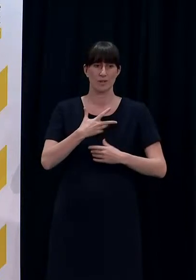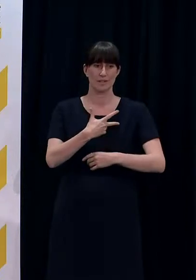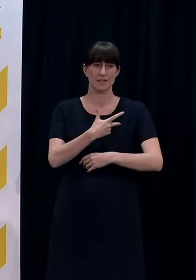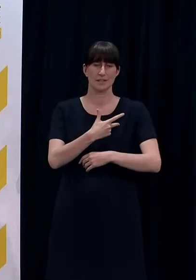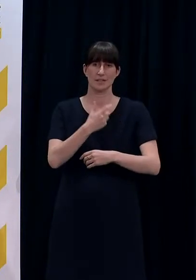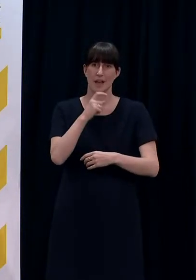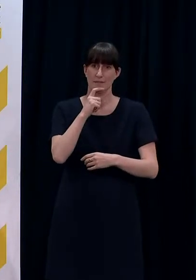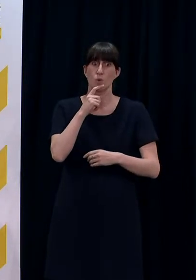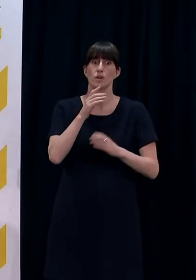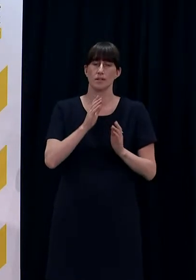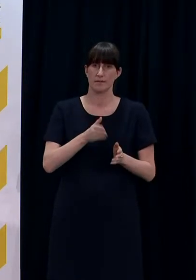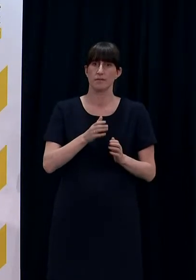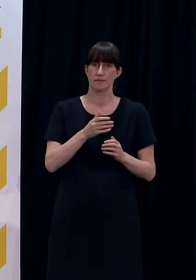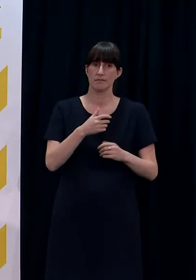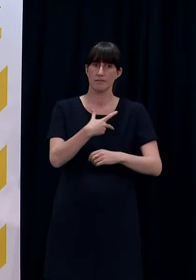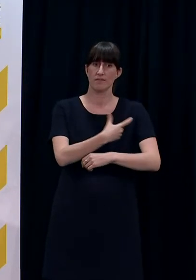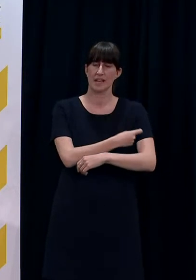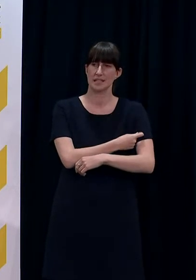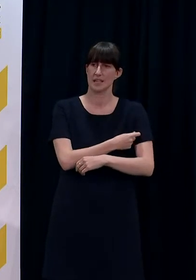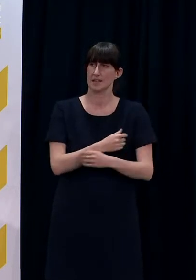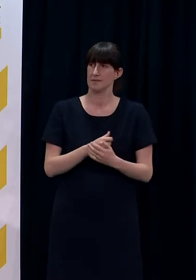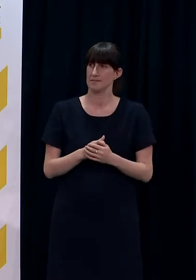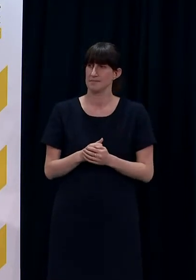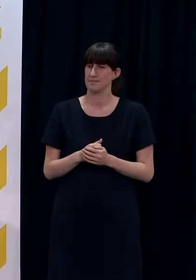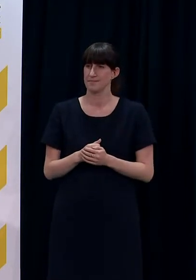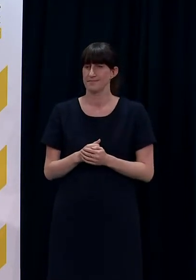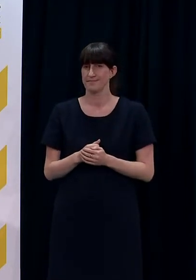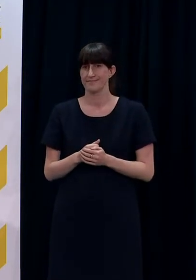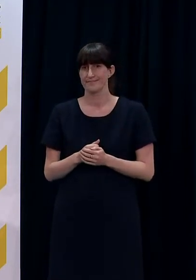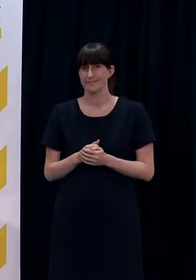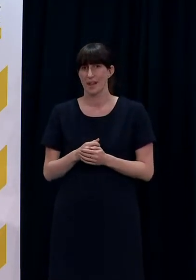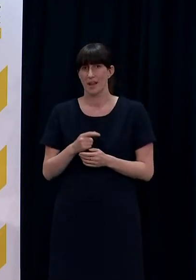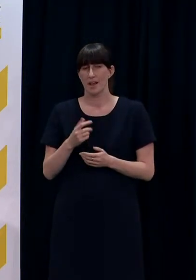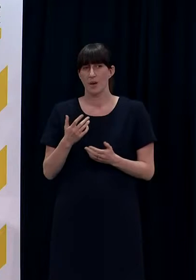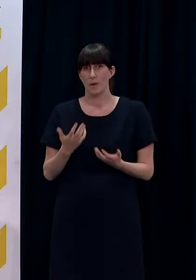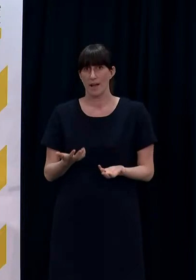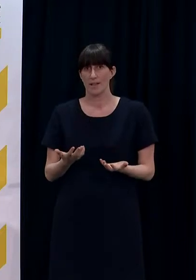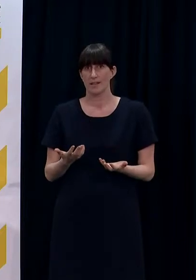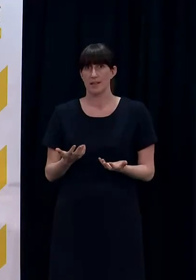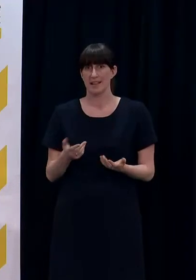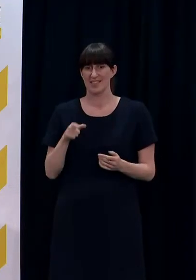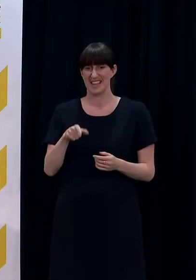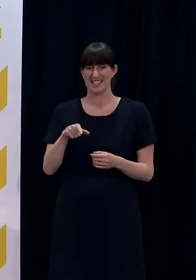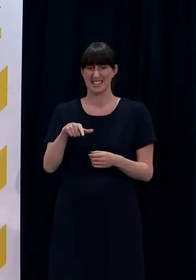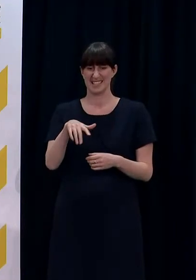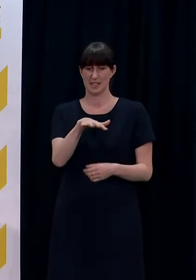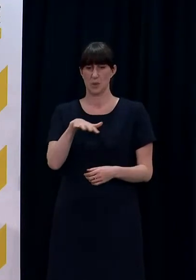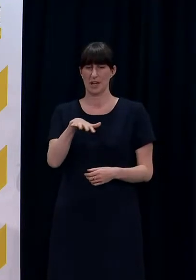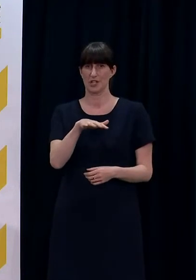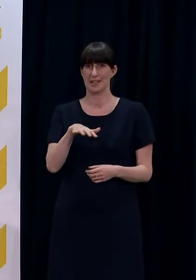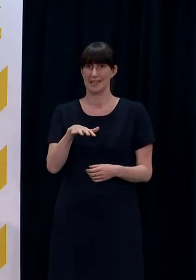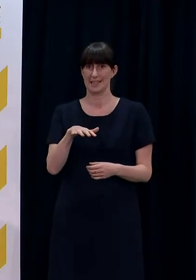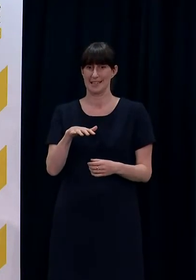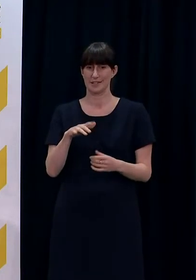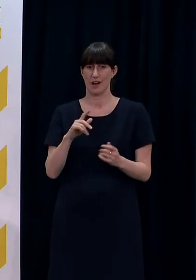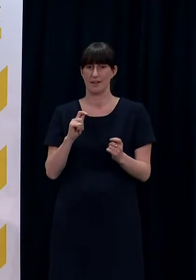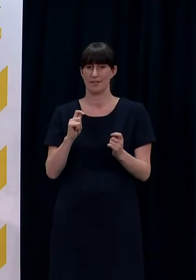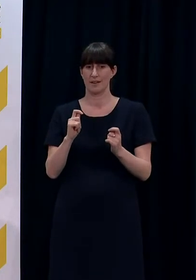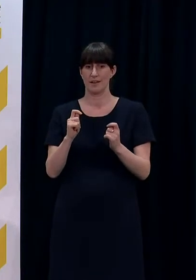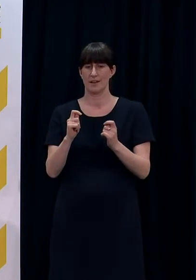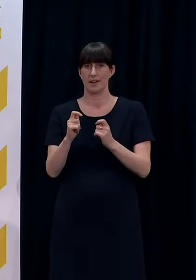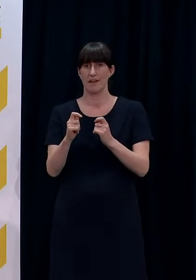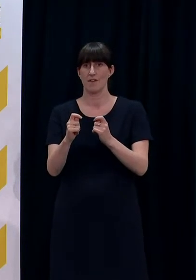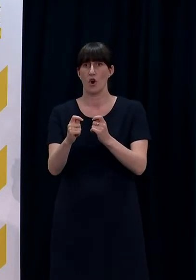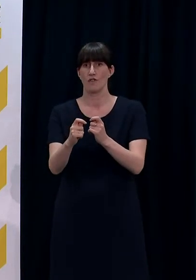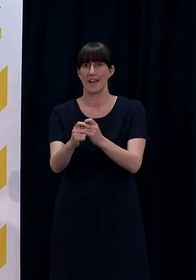to employers on it? I think you'll appreciate, Thomas, that this is an area where there's it's evolving thinking. As I said in my answer to Jenna